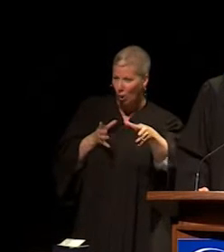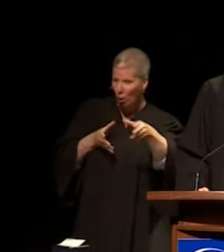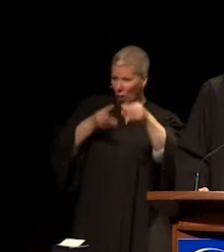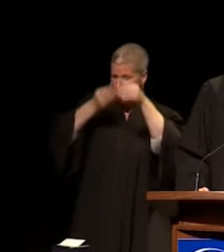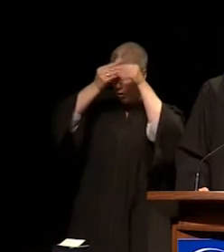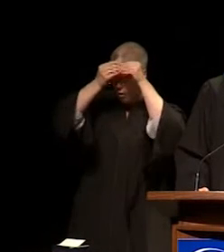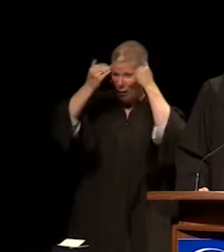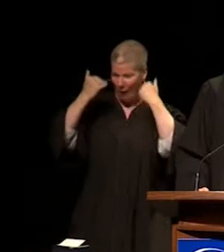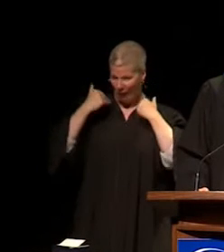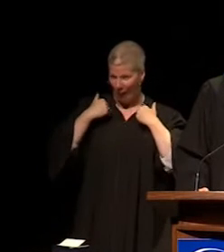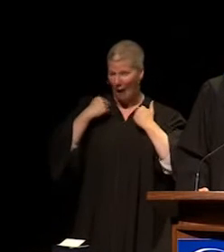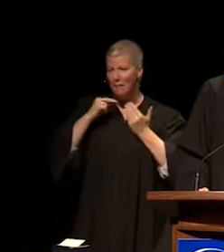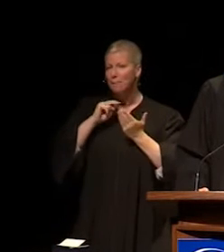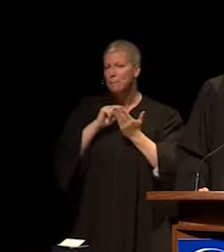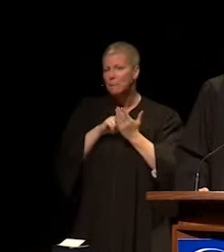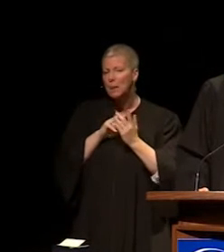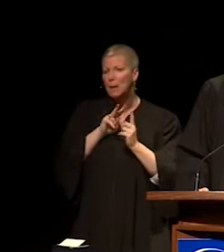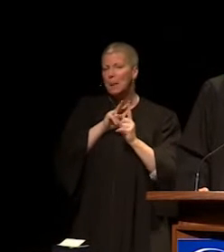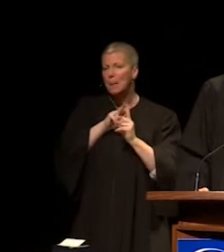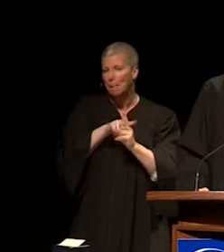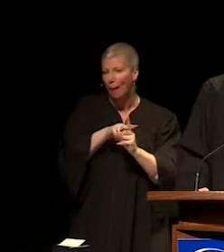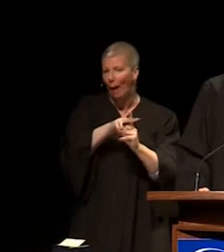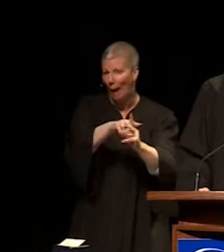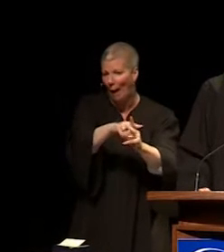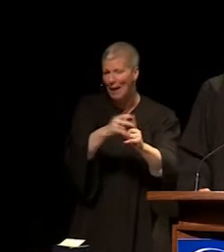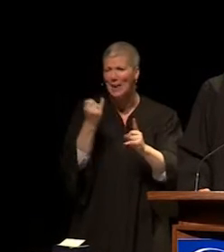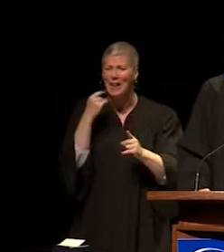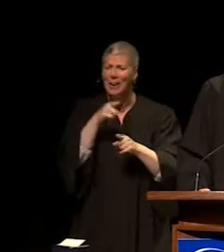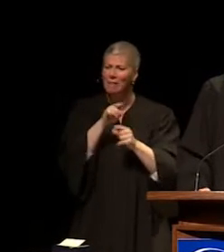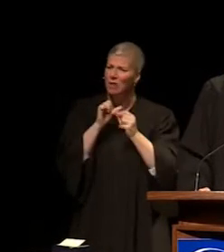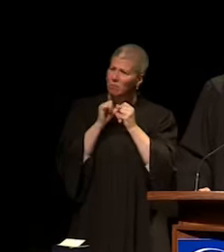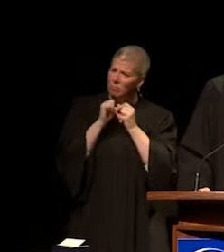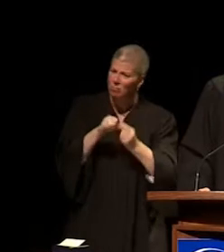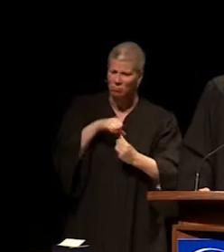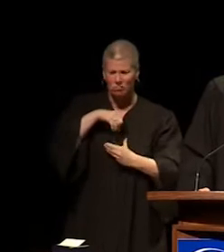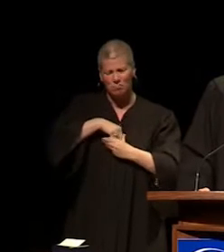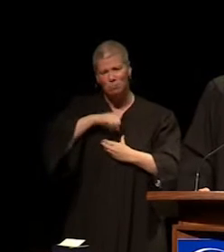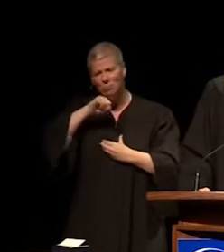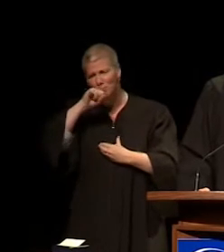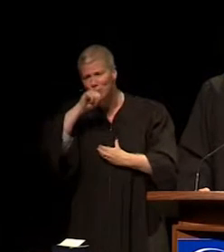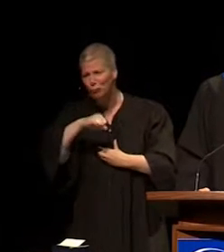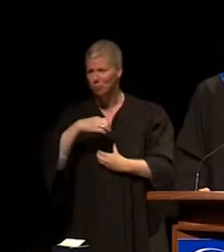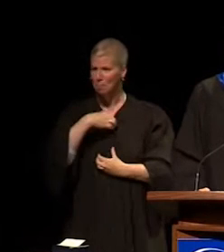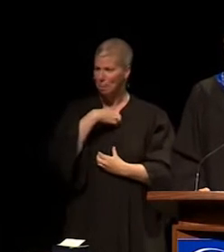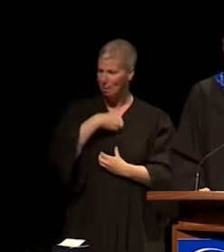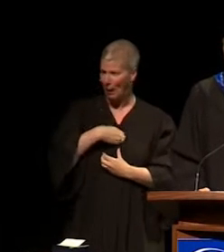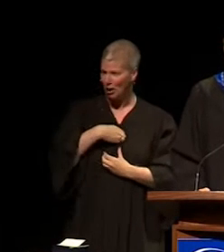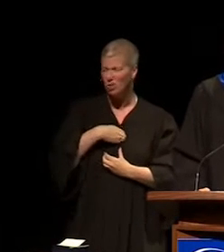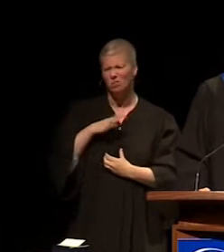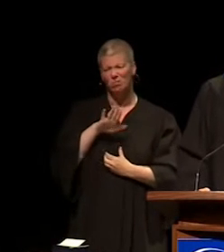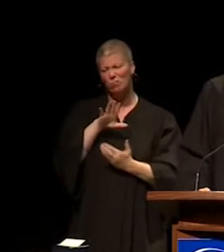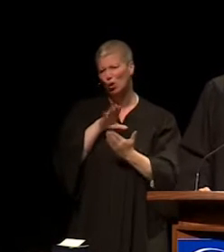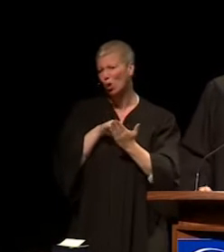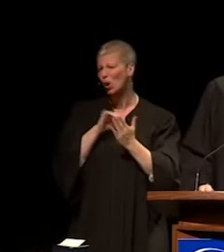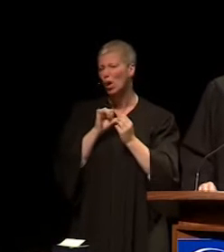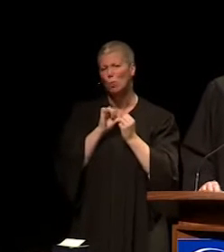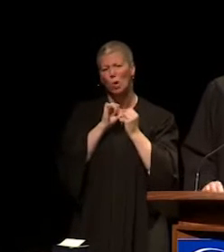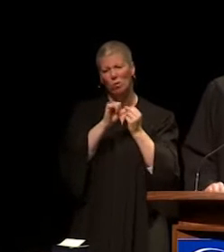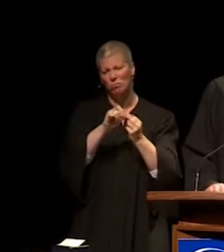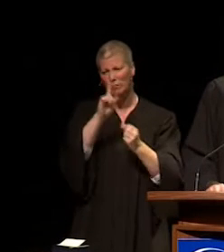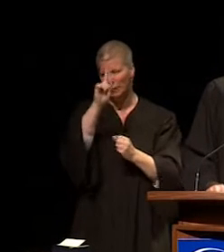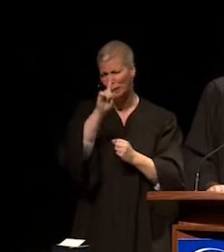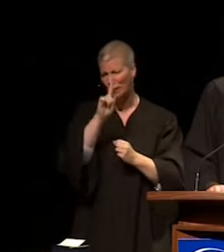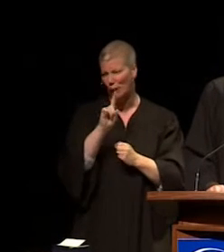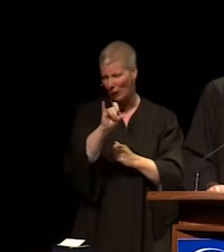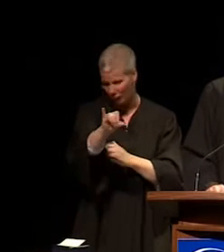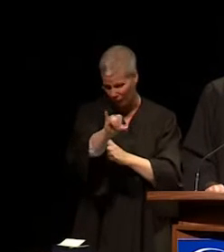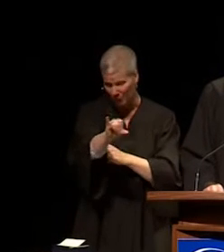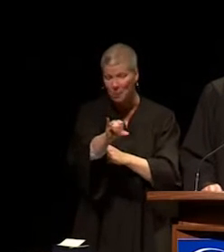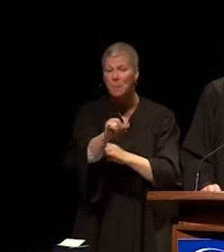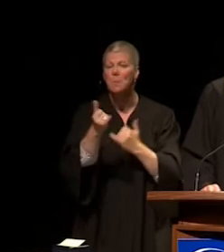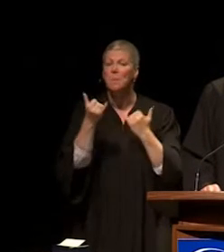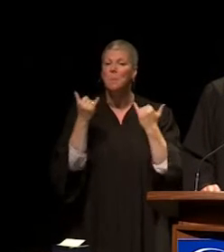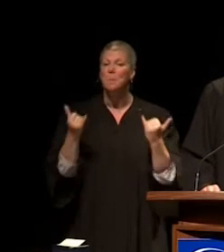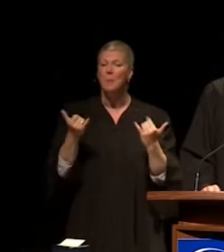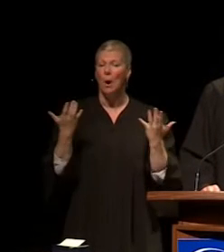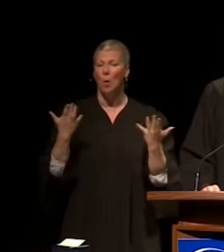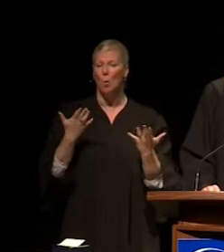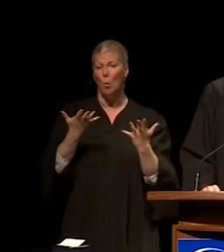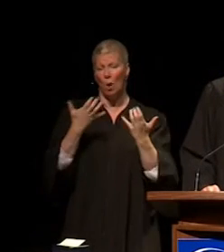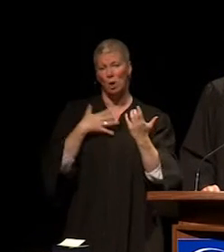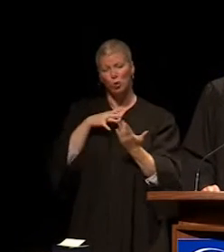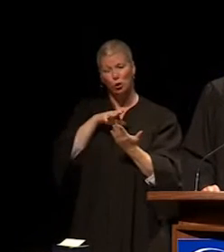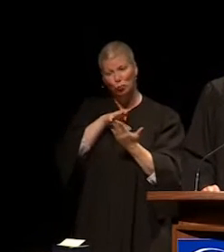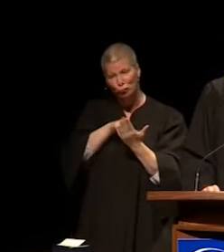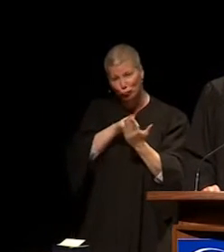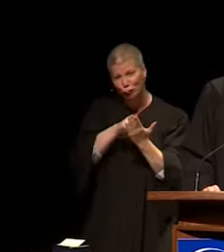your work, the learning will never stop. So to that end, I would like to share some of my experiences with